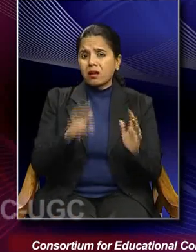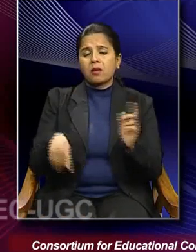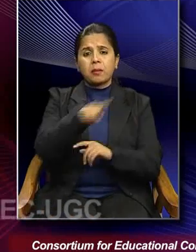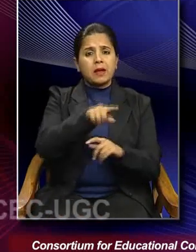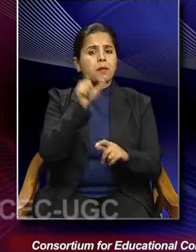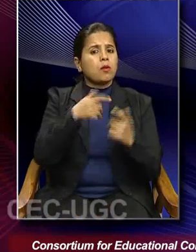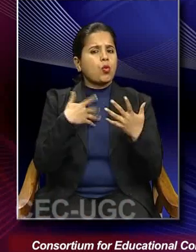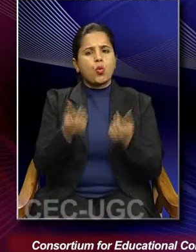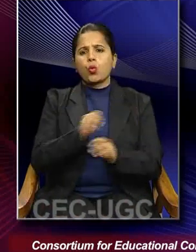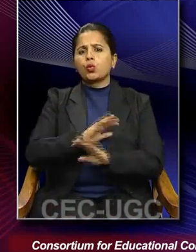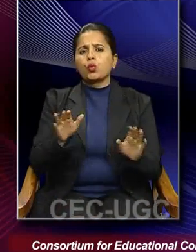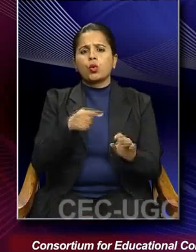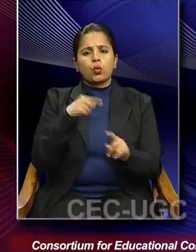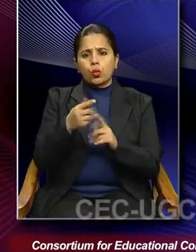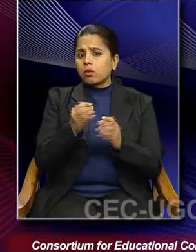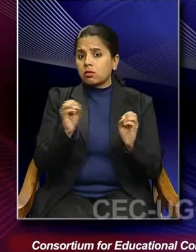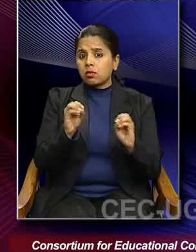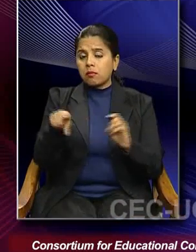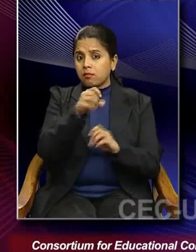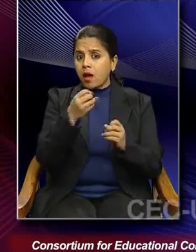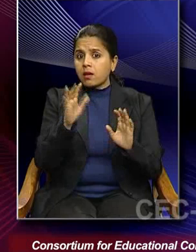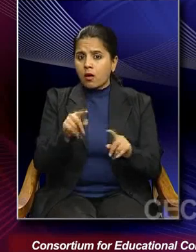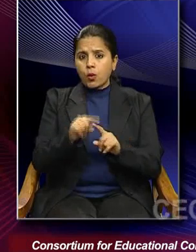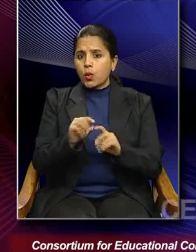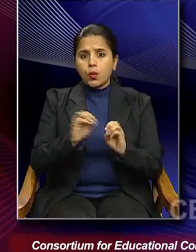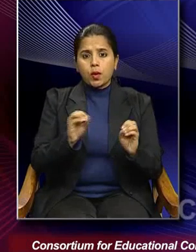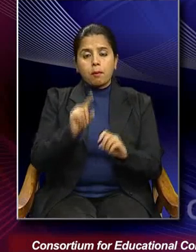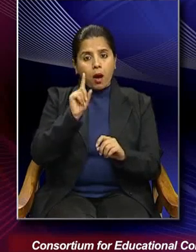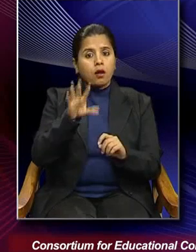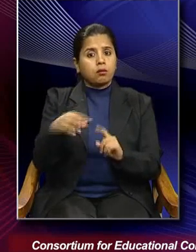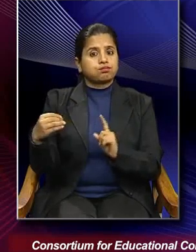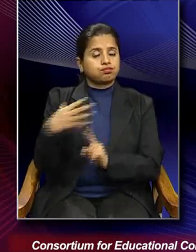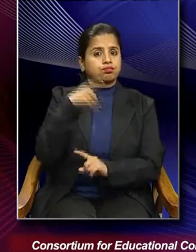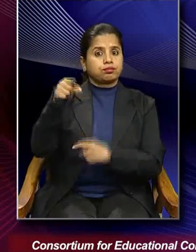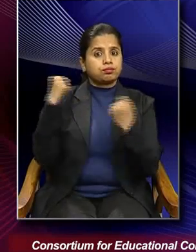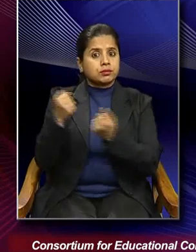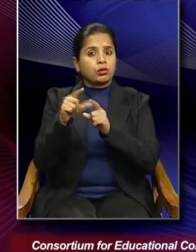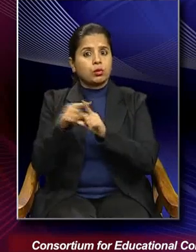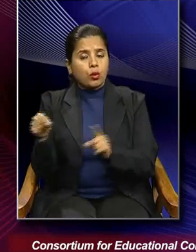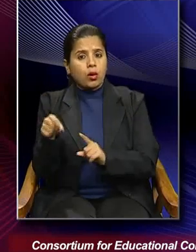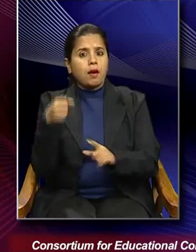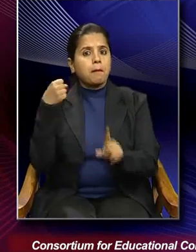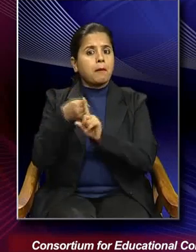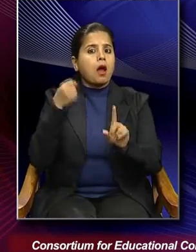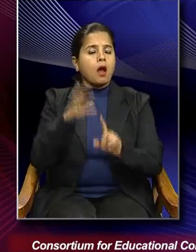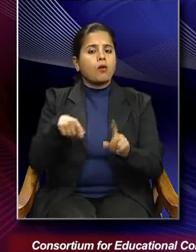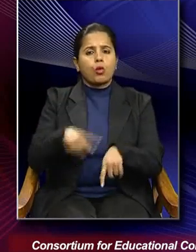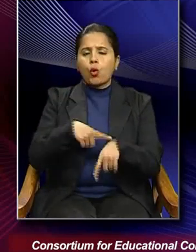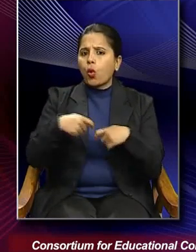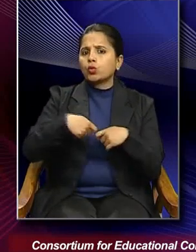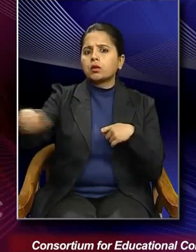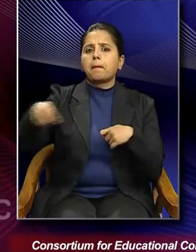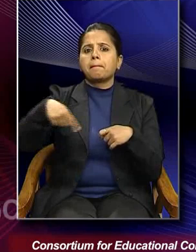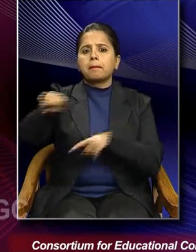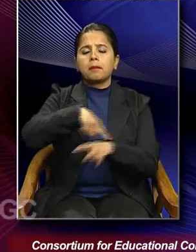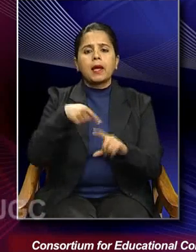unborn who do not vote but are affected by the actions that impact the long-term